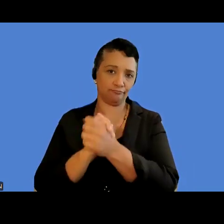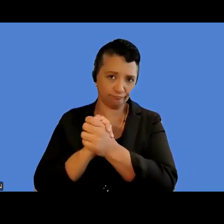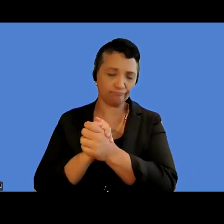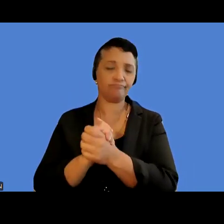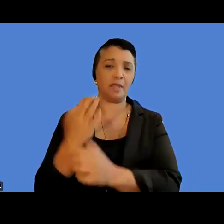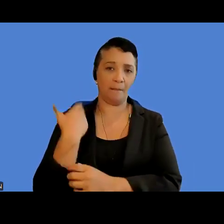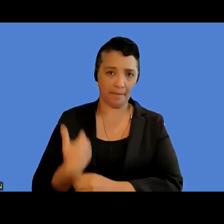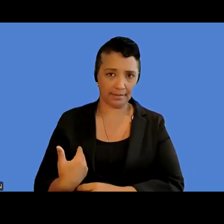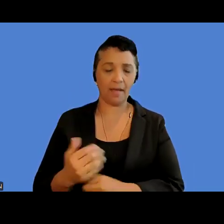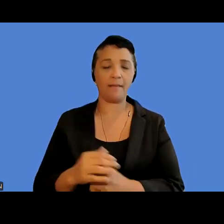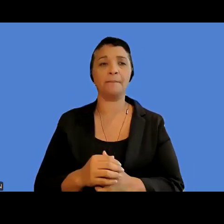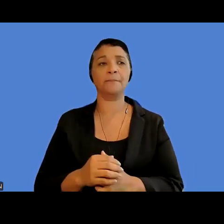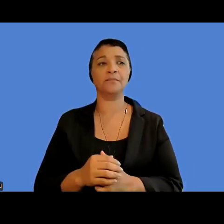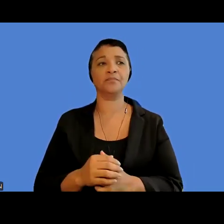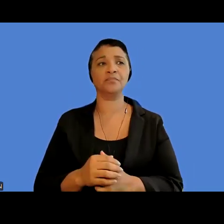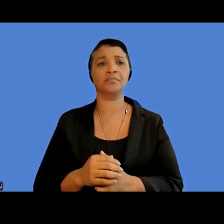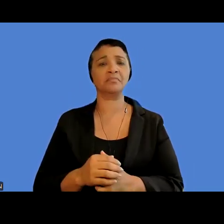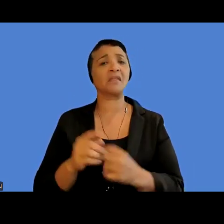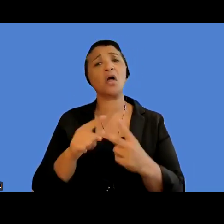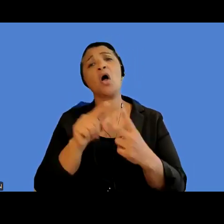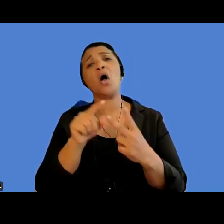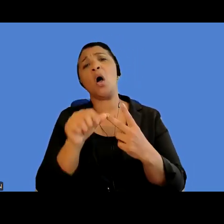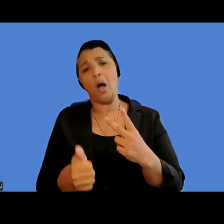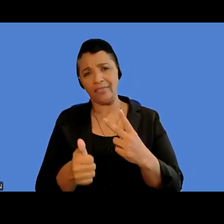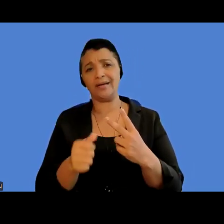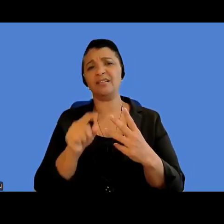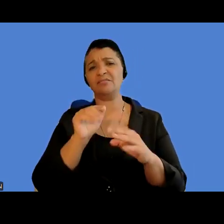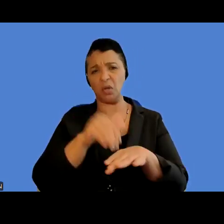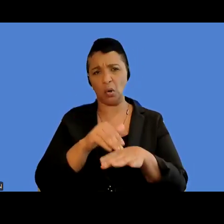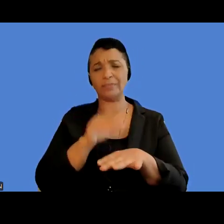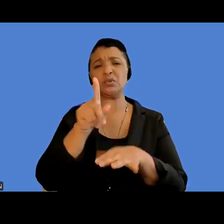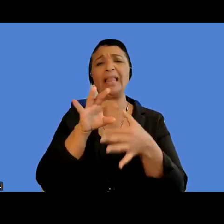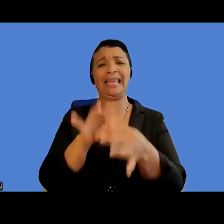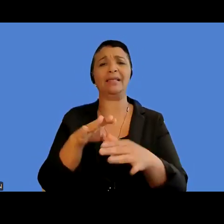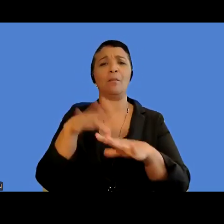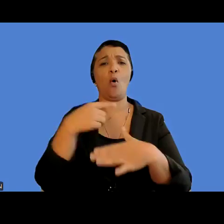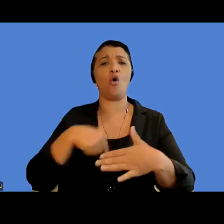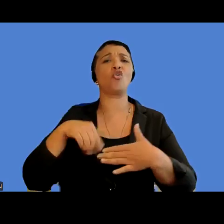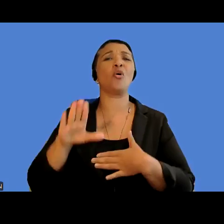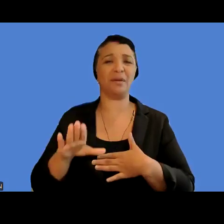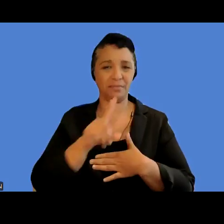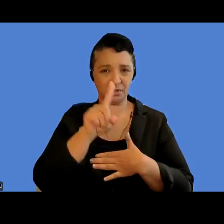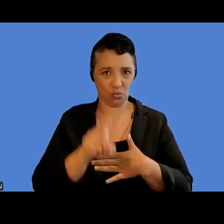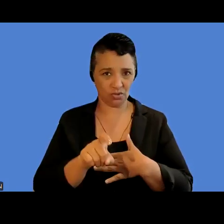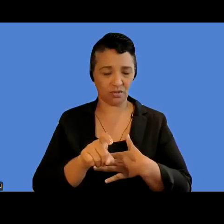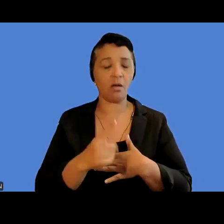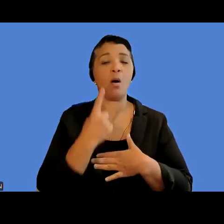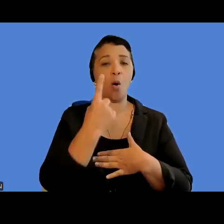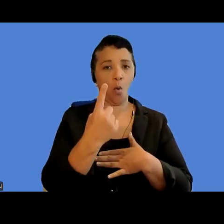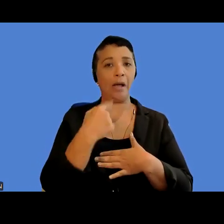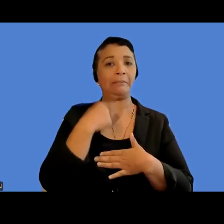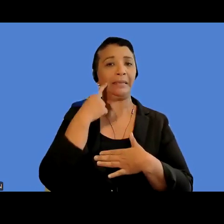There are a couple that I think we can address later when we speak about commitments. There is one which I